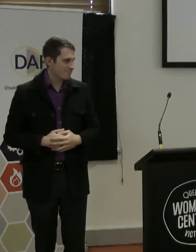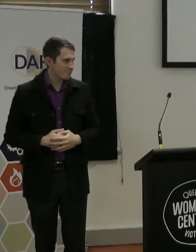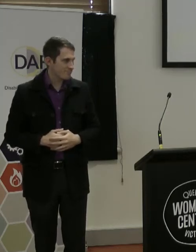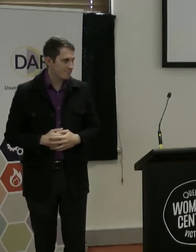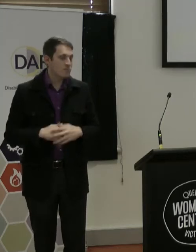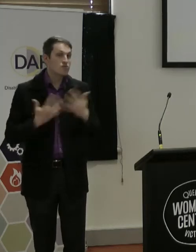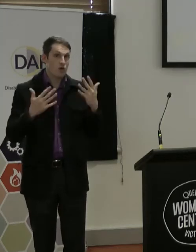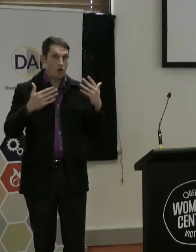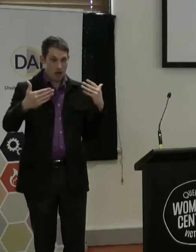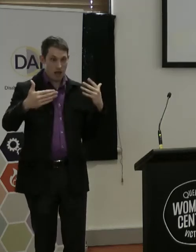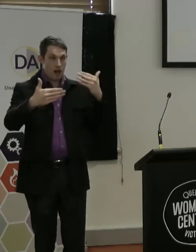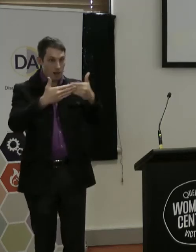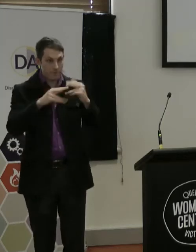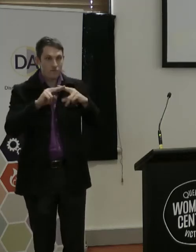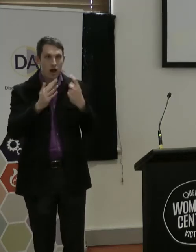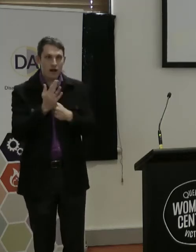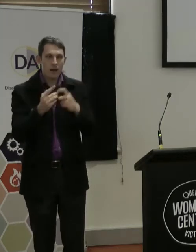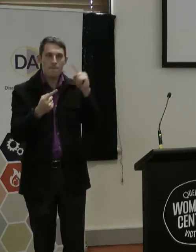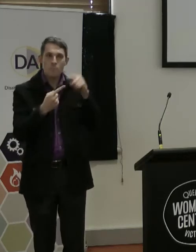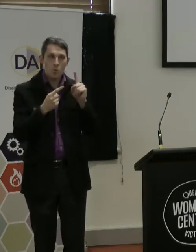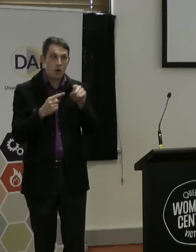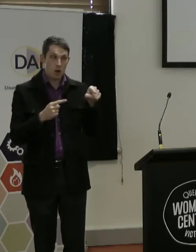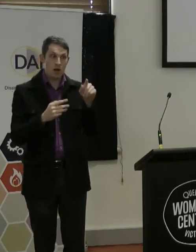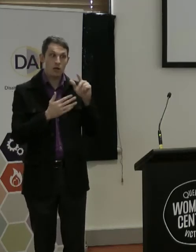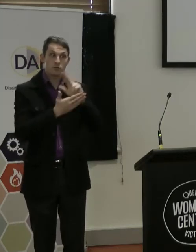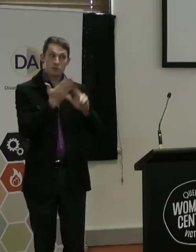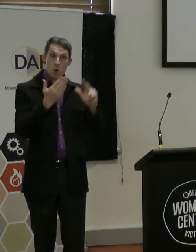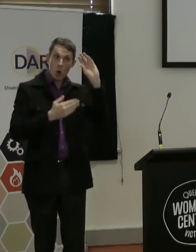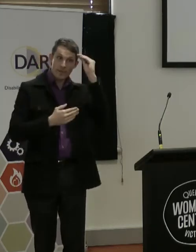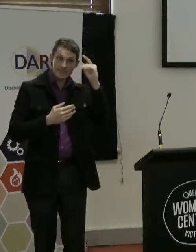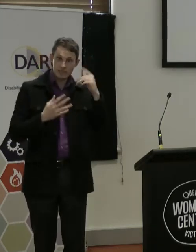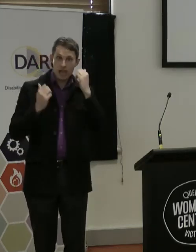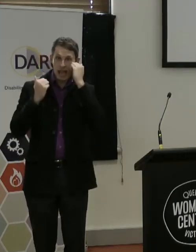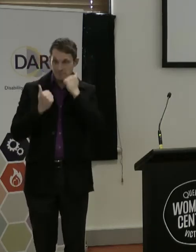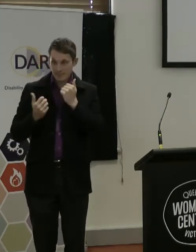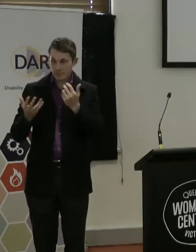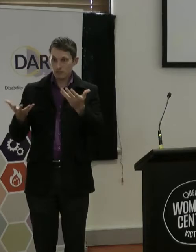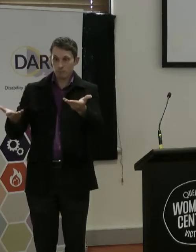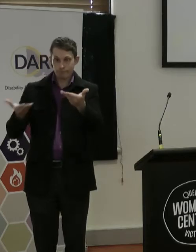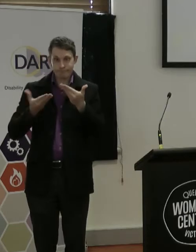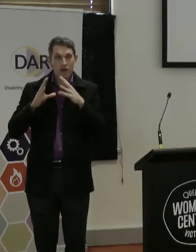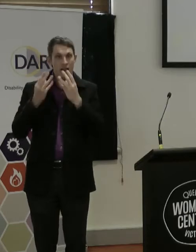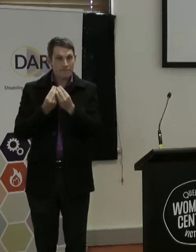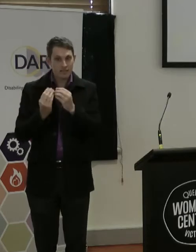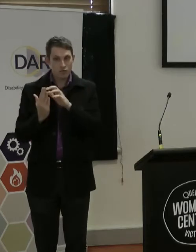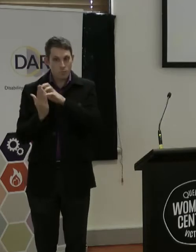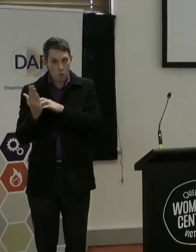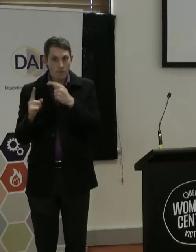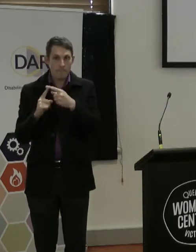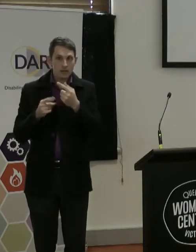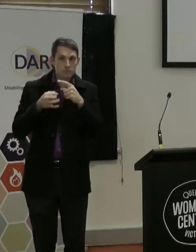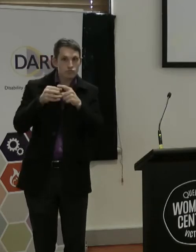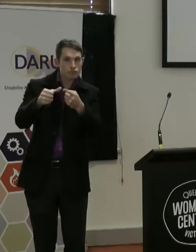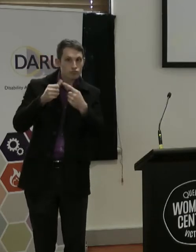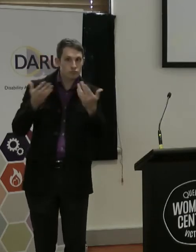this exercise? After the committee has reviewed all of the evidence it's received, and that's written and verbal evidence, they hand